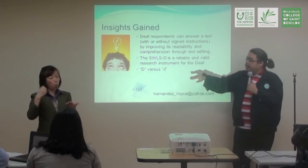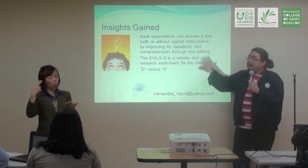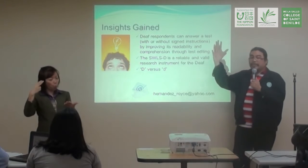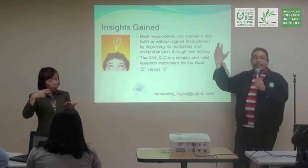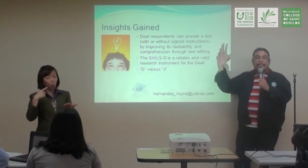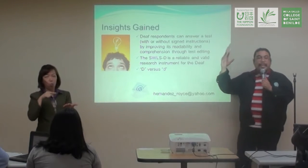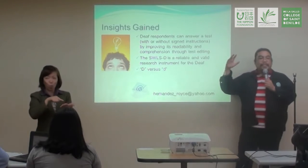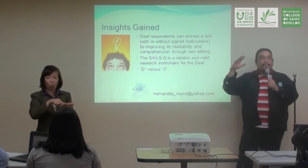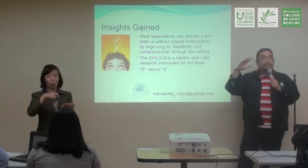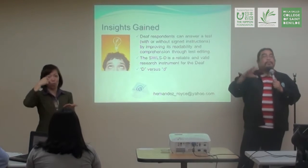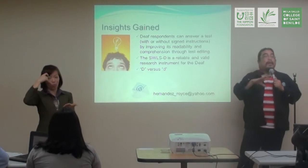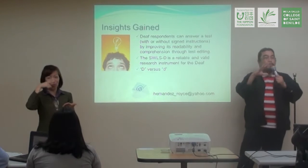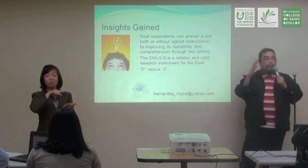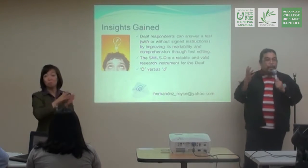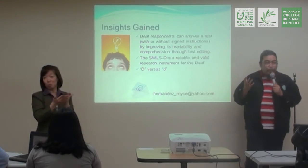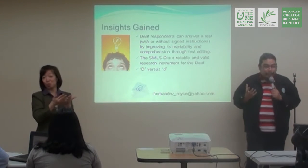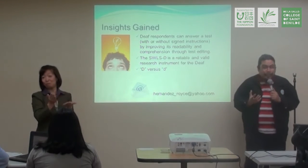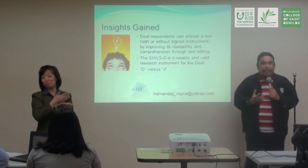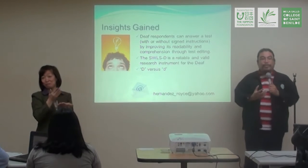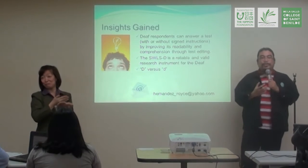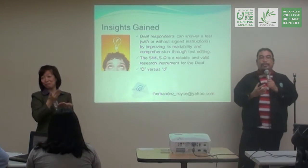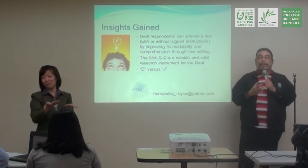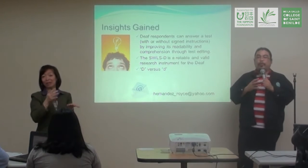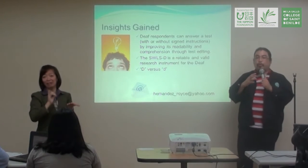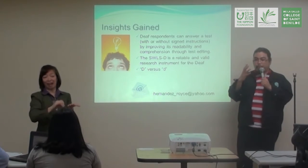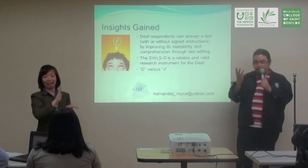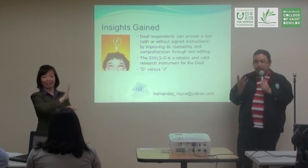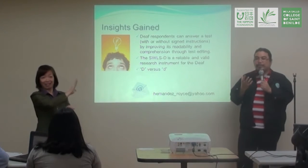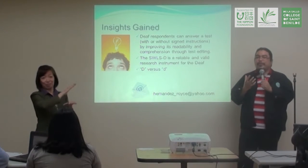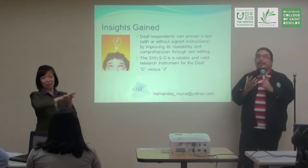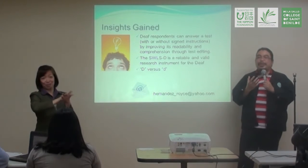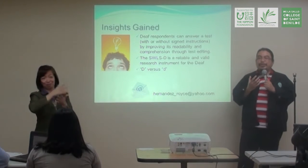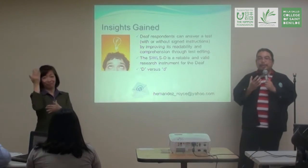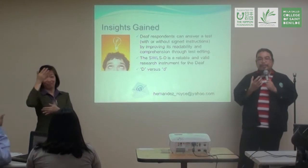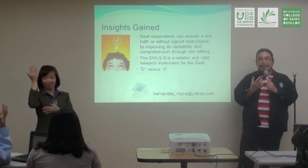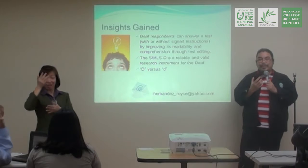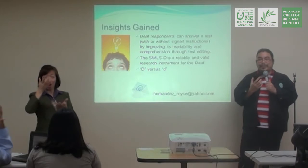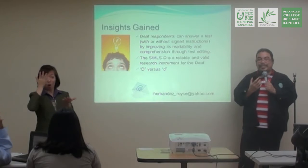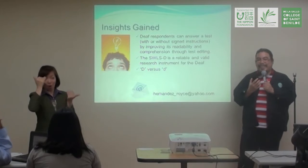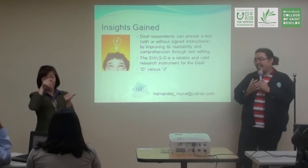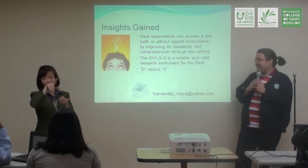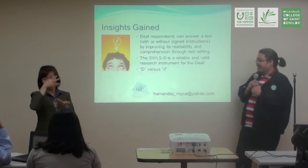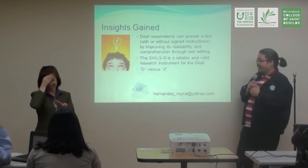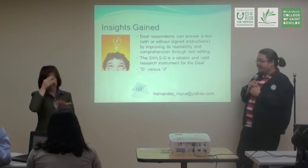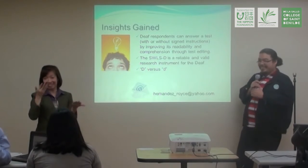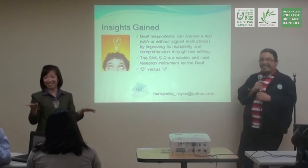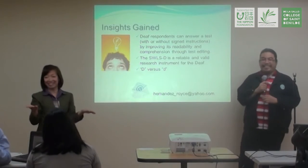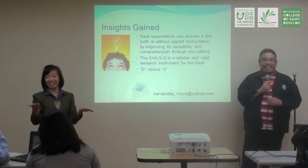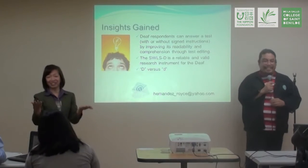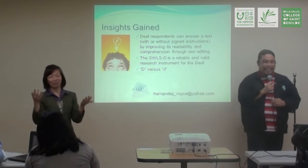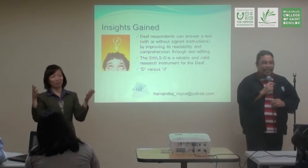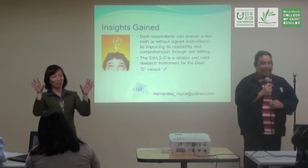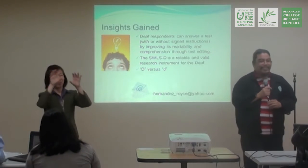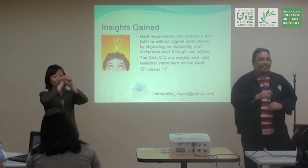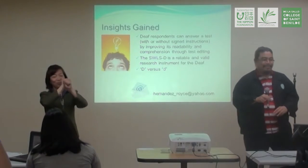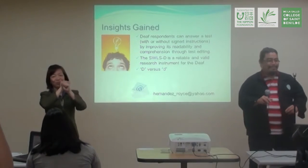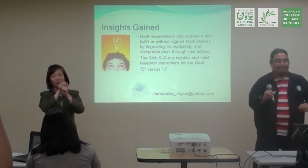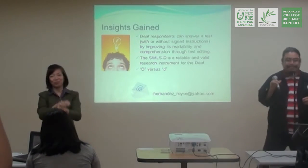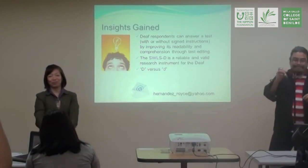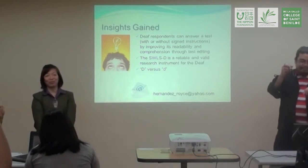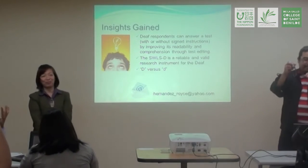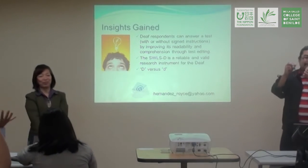So basically that's my paper presentation. I hope learn something new today. Okay?